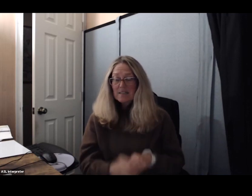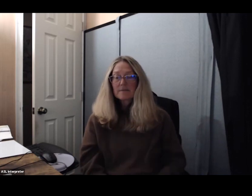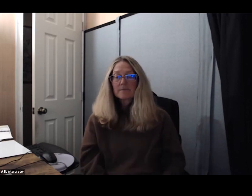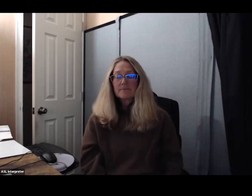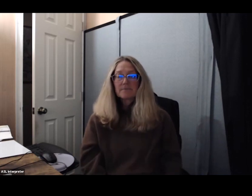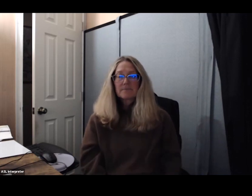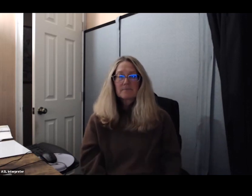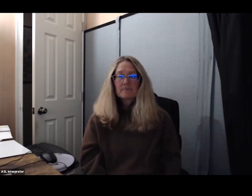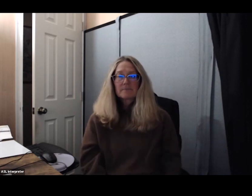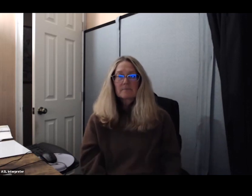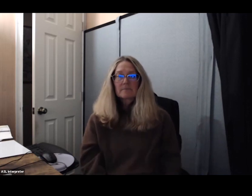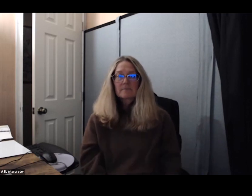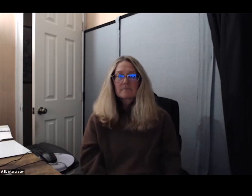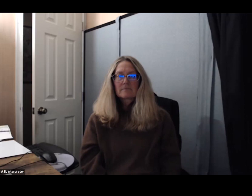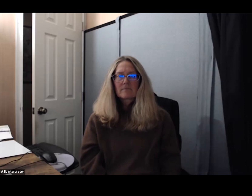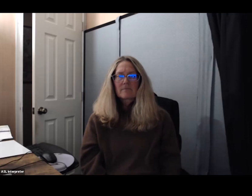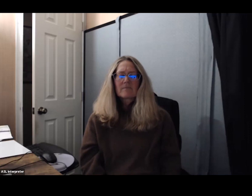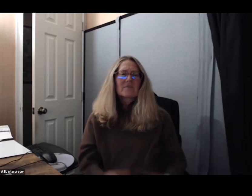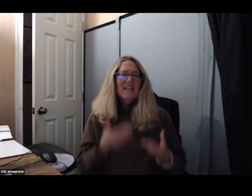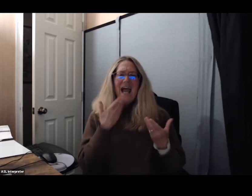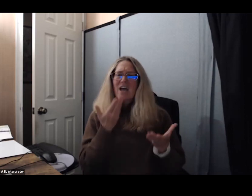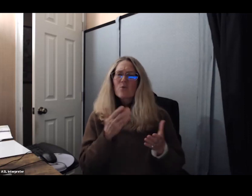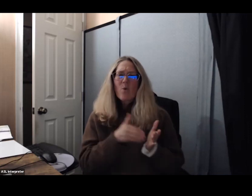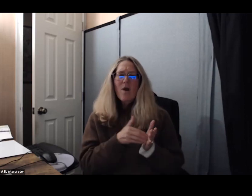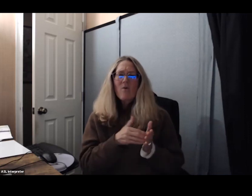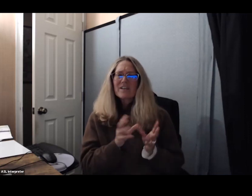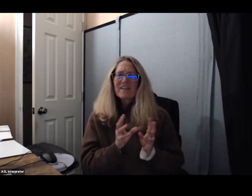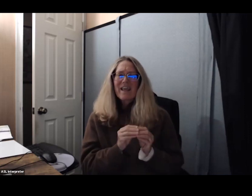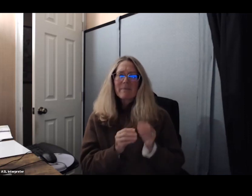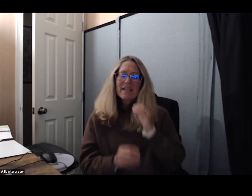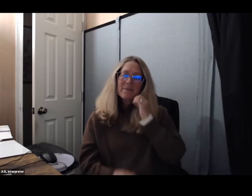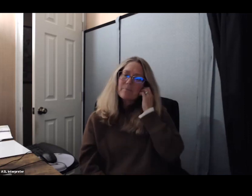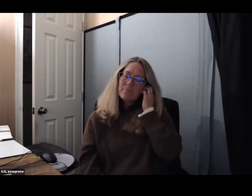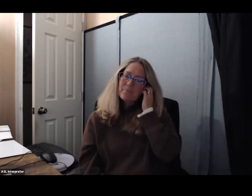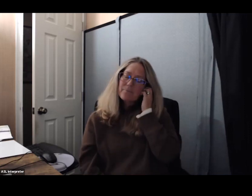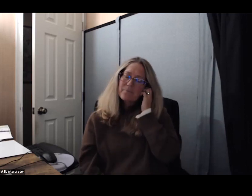believe. I don't know how often they meet. Right.